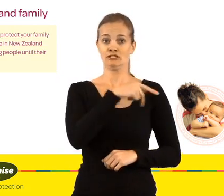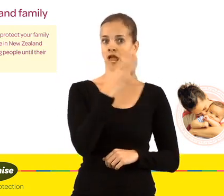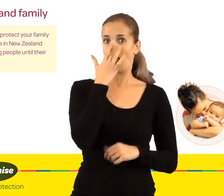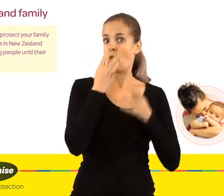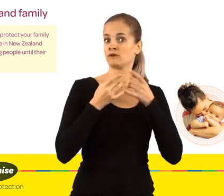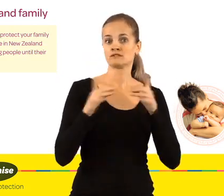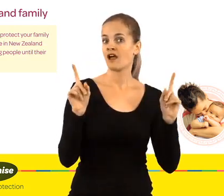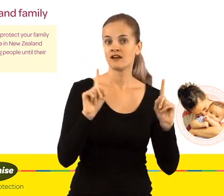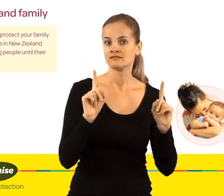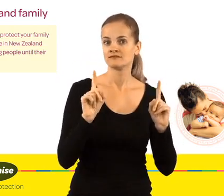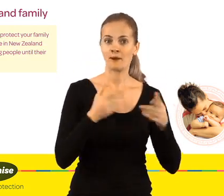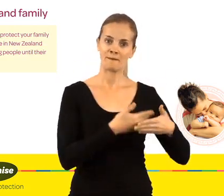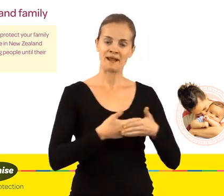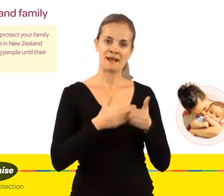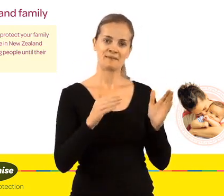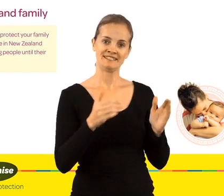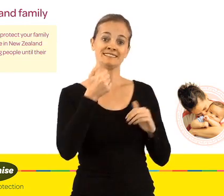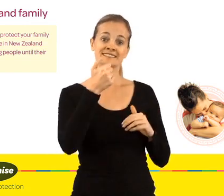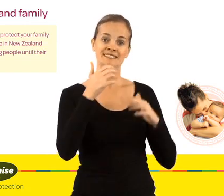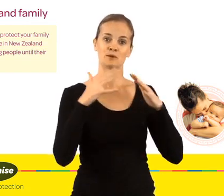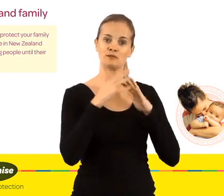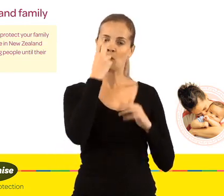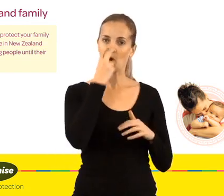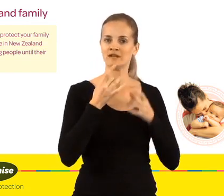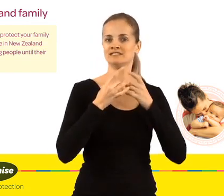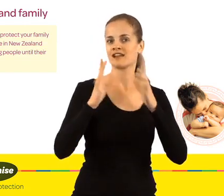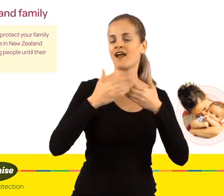The first immunisation starts at 6 weeks old.